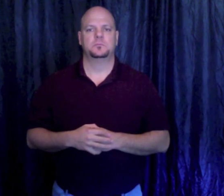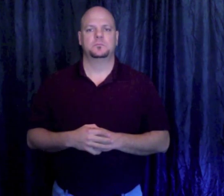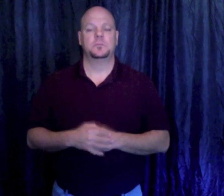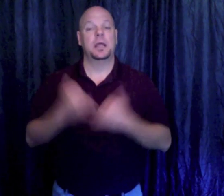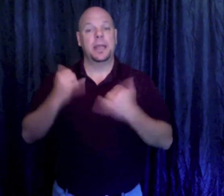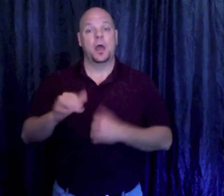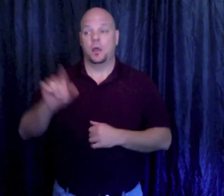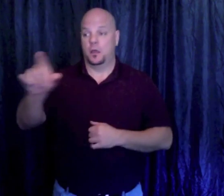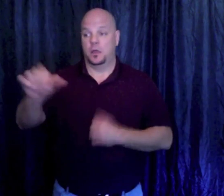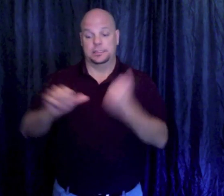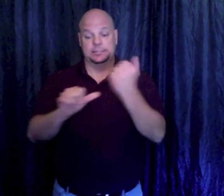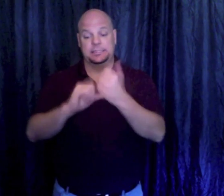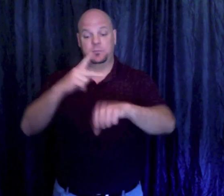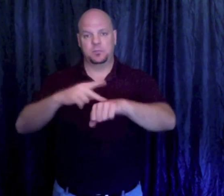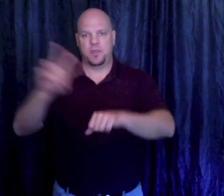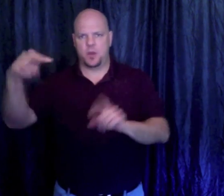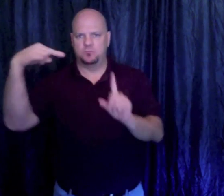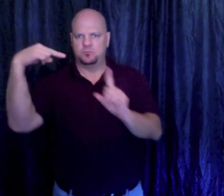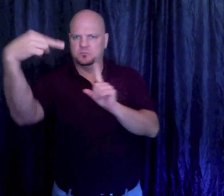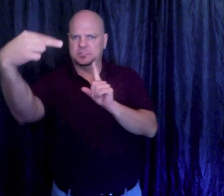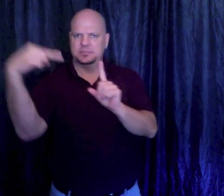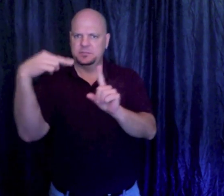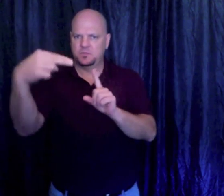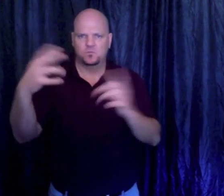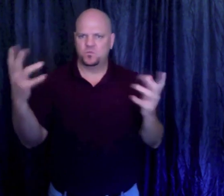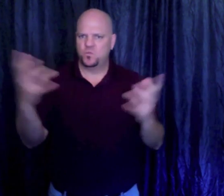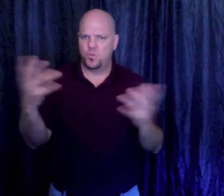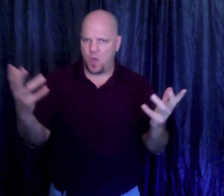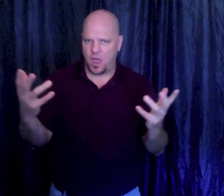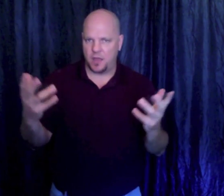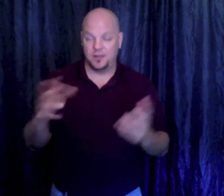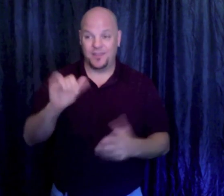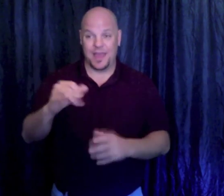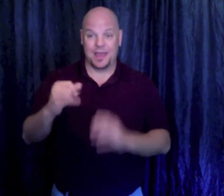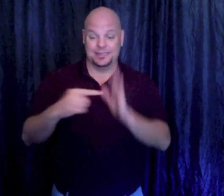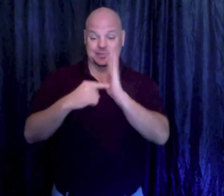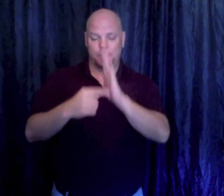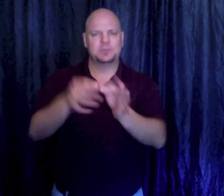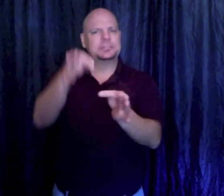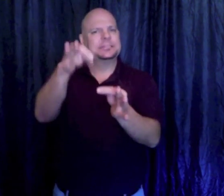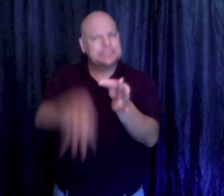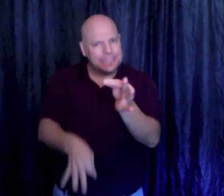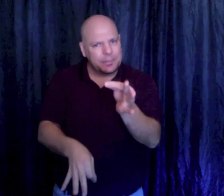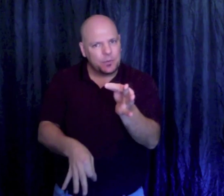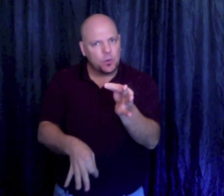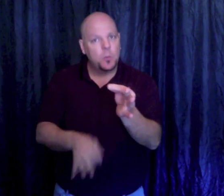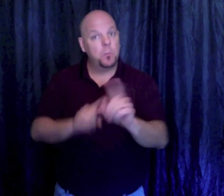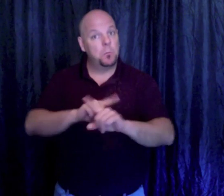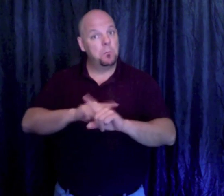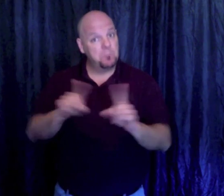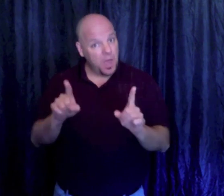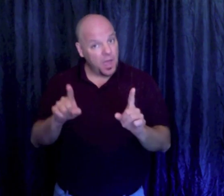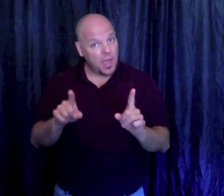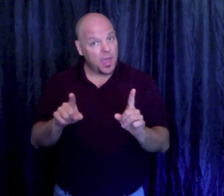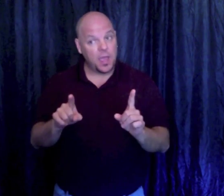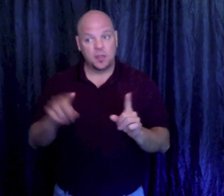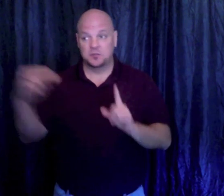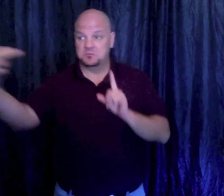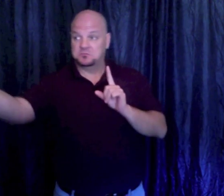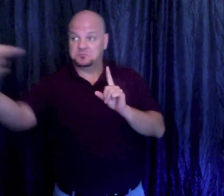assistant principal's point of view? That's something really, really simple, but it can set up from their perspective, from